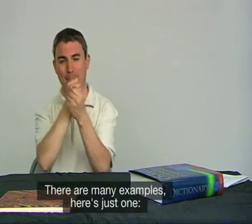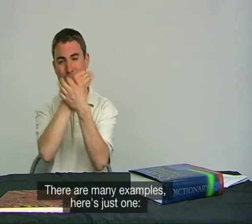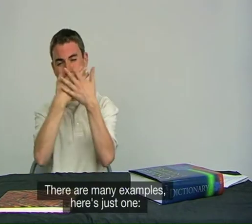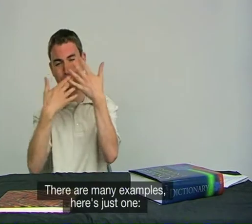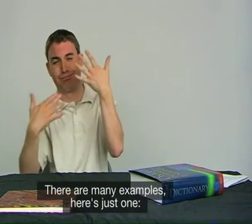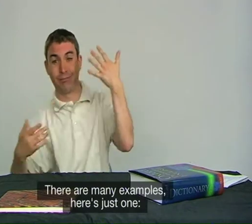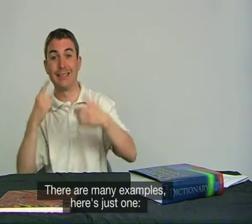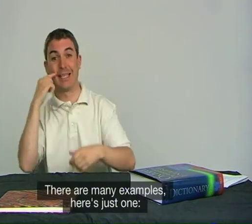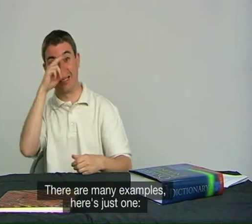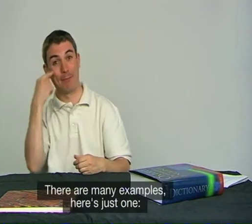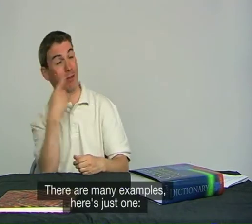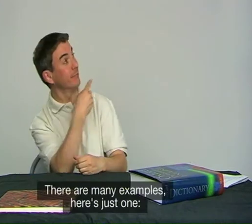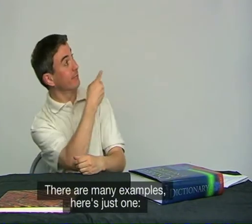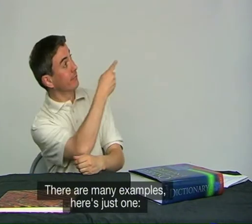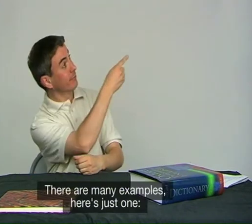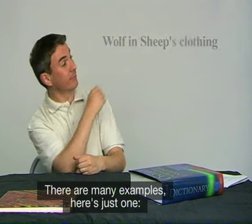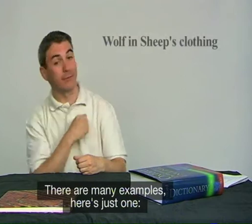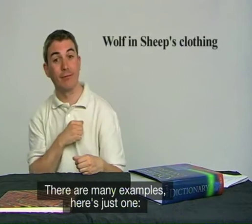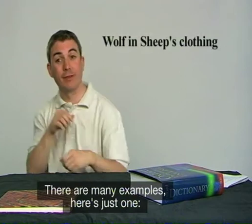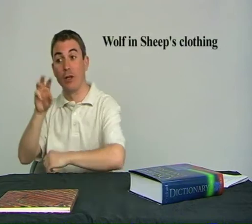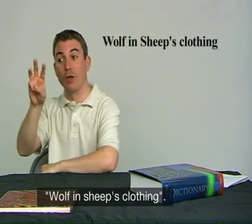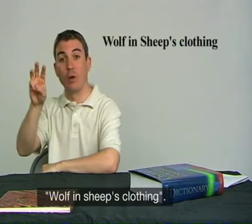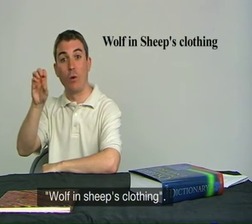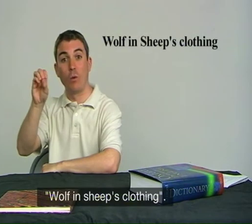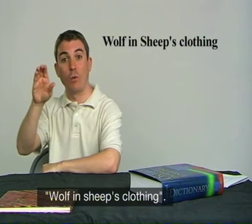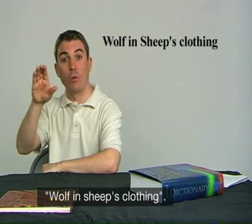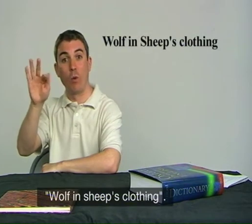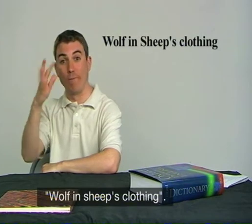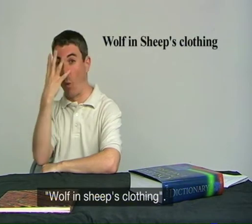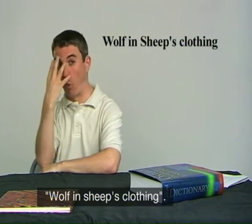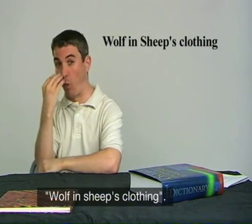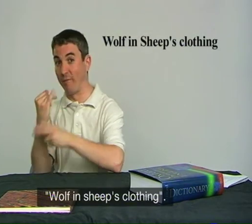There are many examples. Here's just one. Wolf in sheep's clothing.